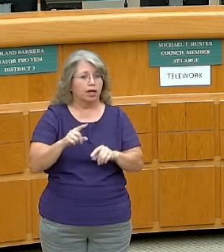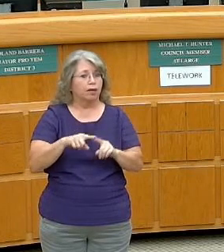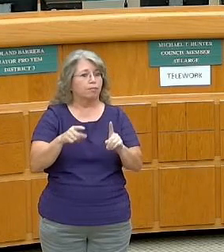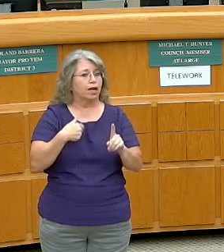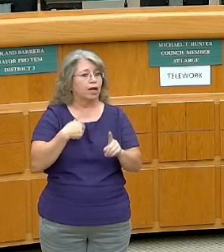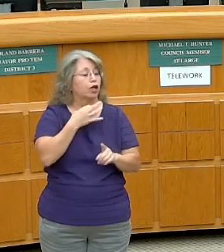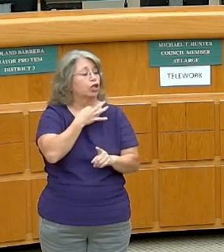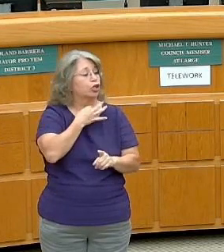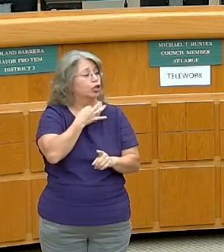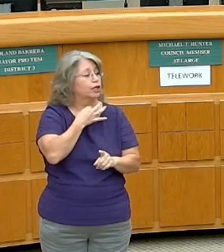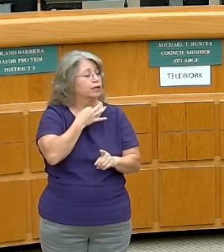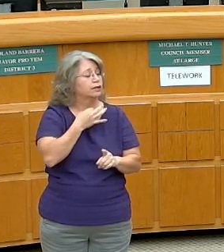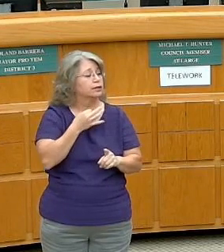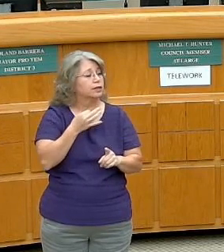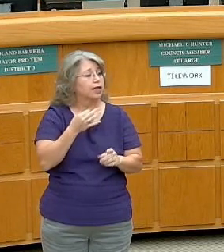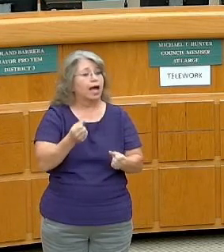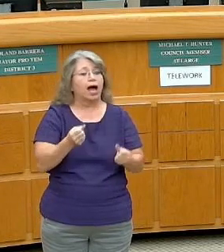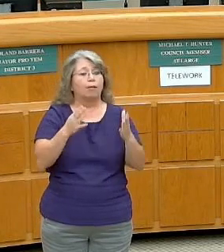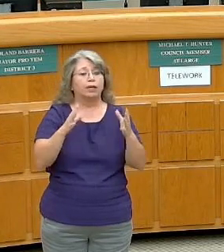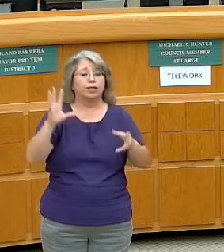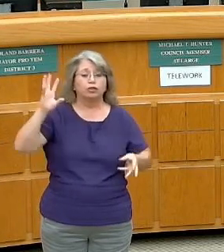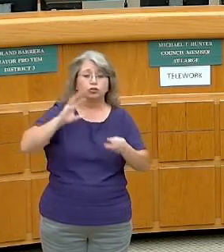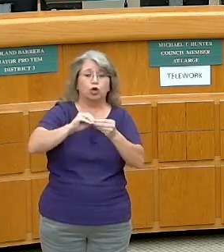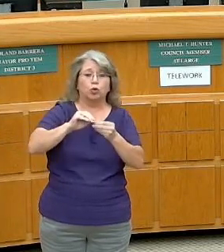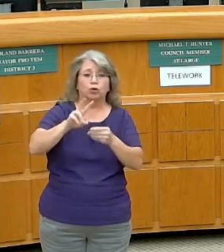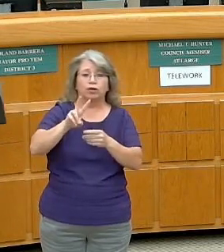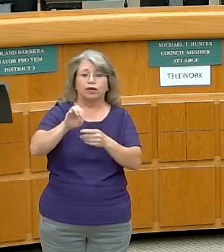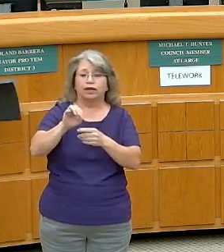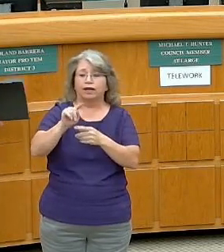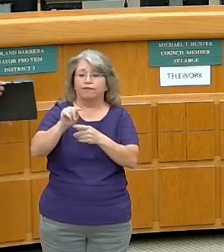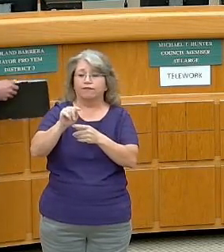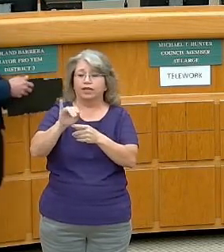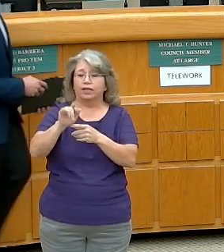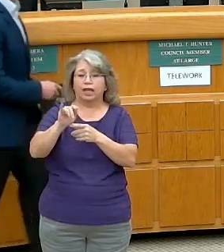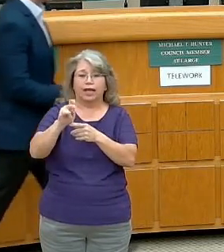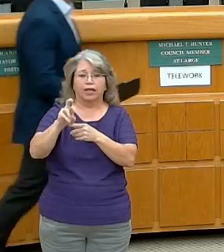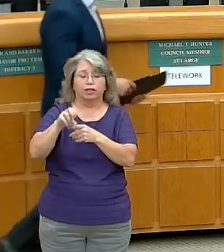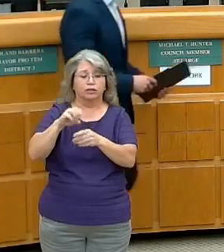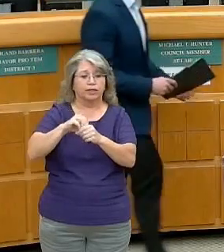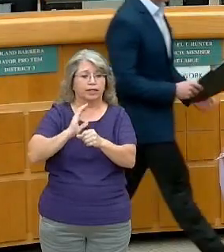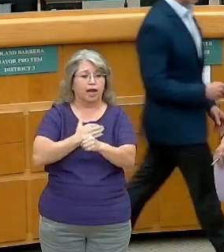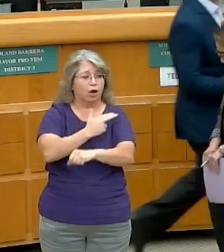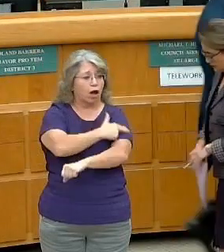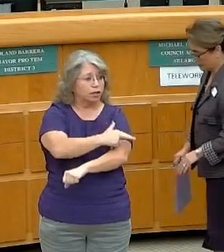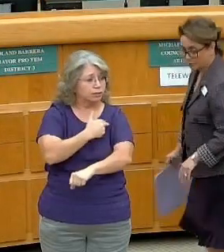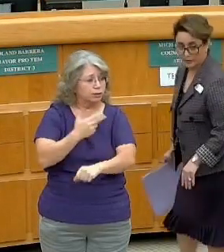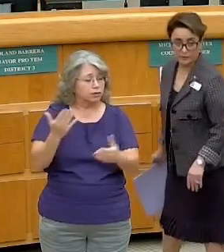that we have at our area hospitals and how many are currently being used. Is that something we could find out?